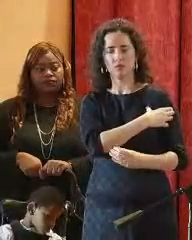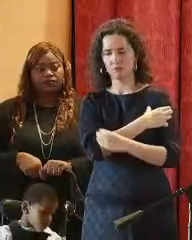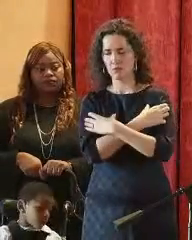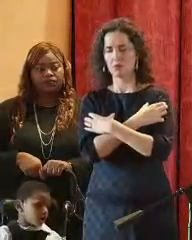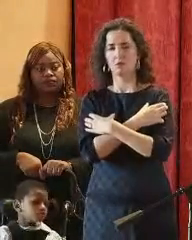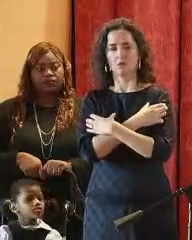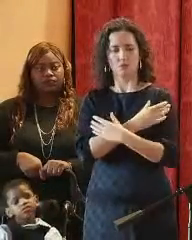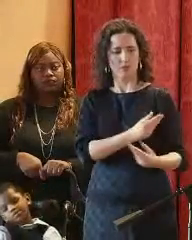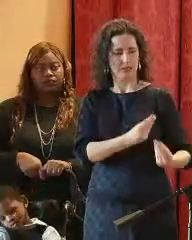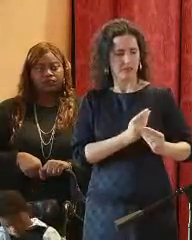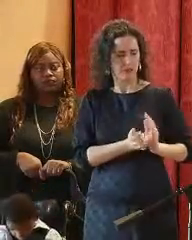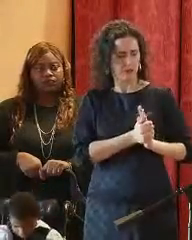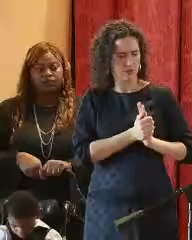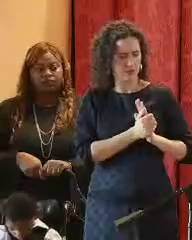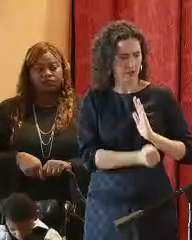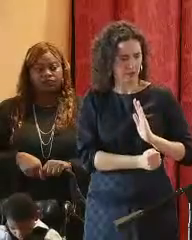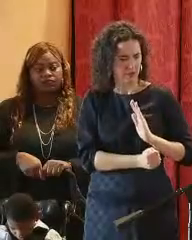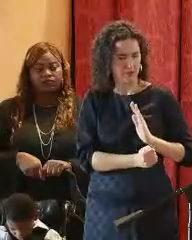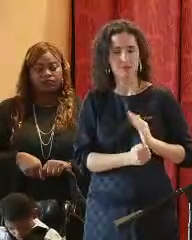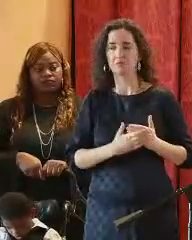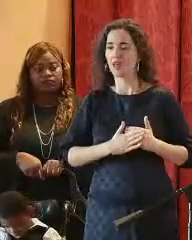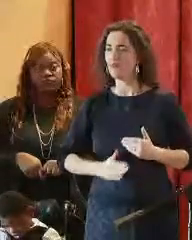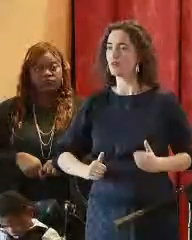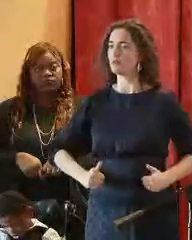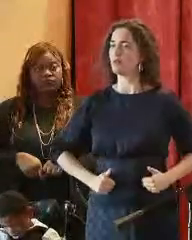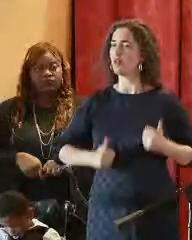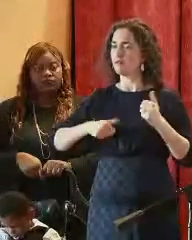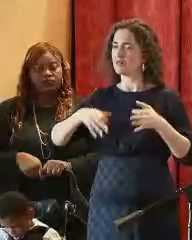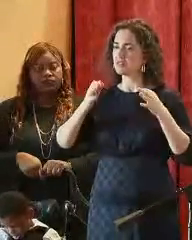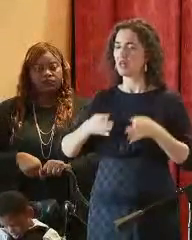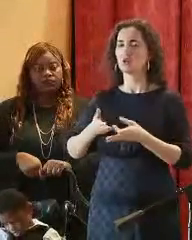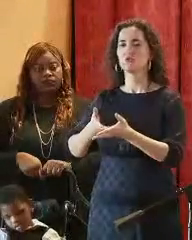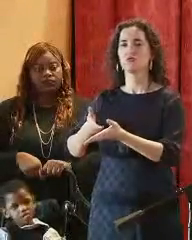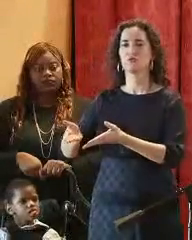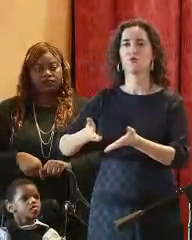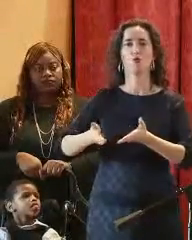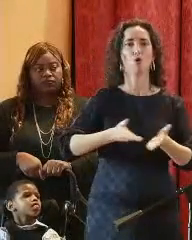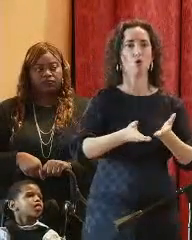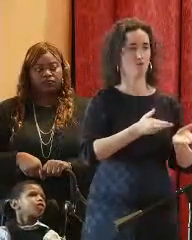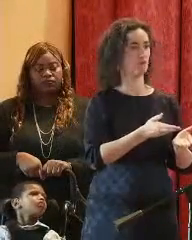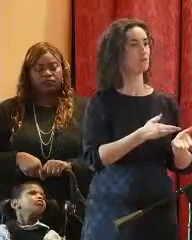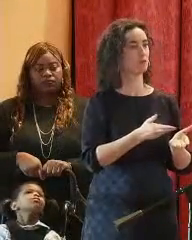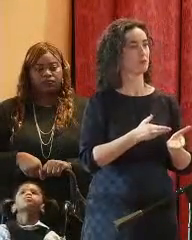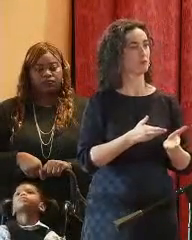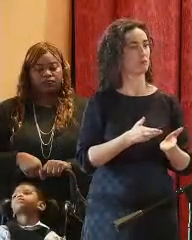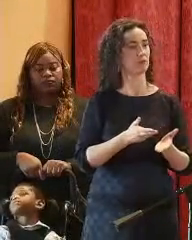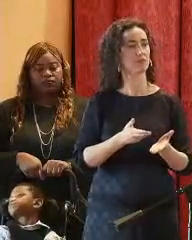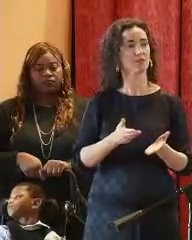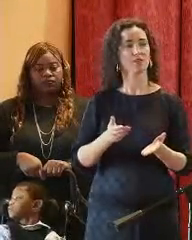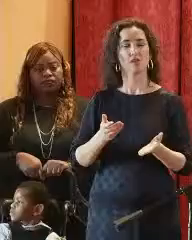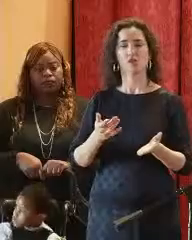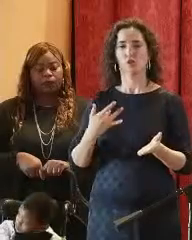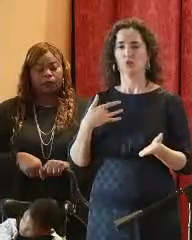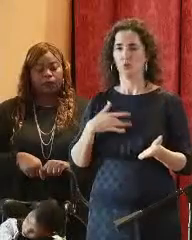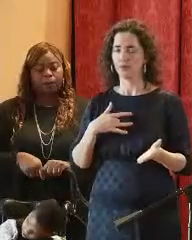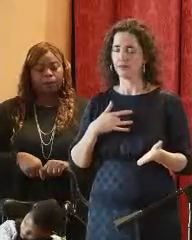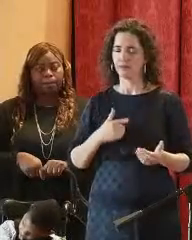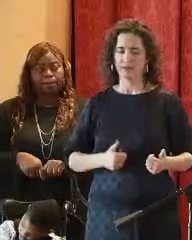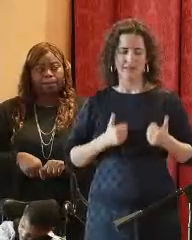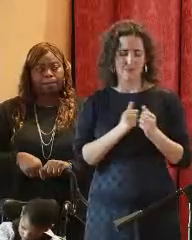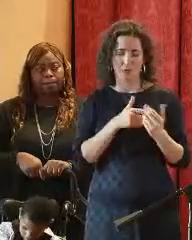the skills to live our life of service, this life that we live begrudgingly without